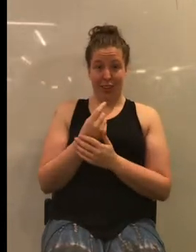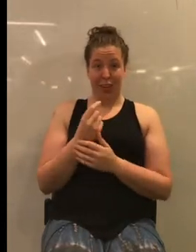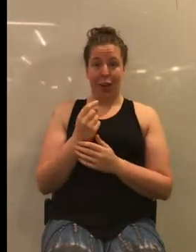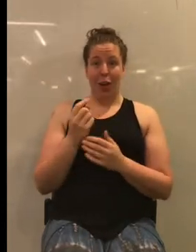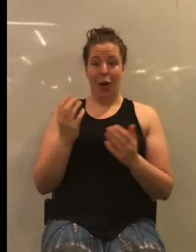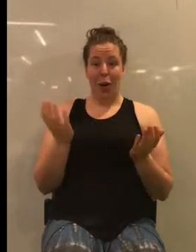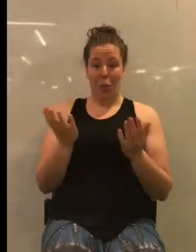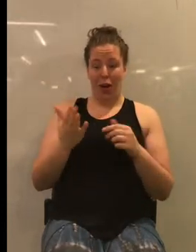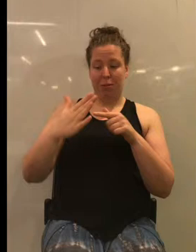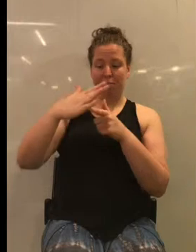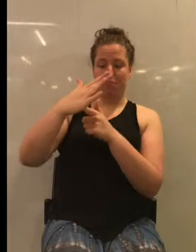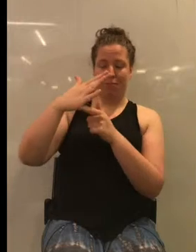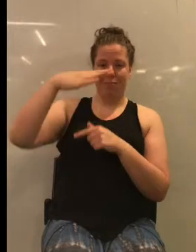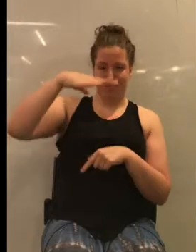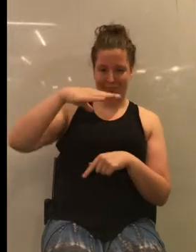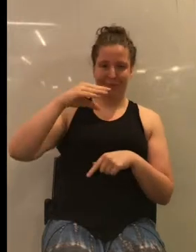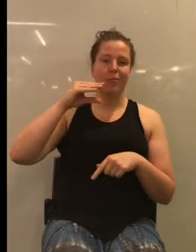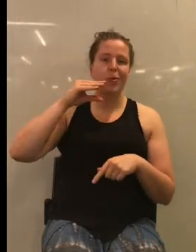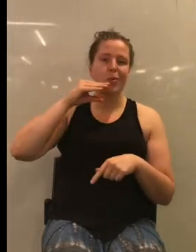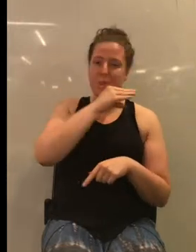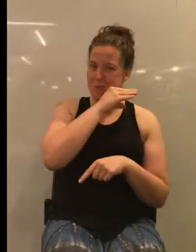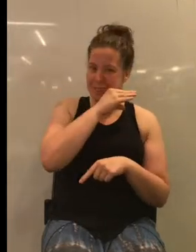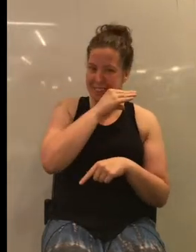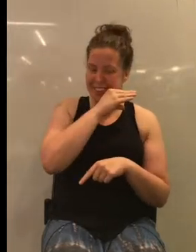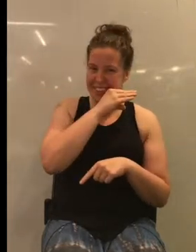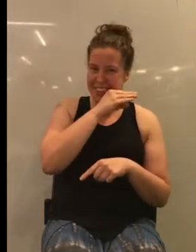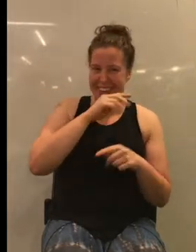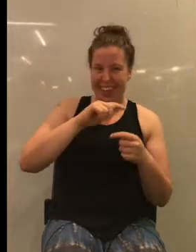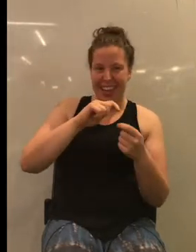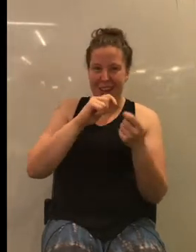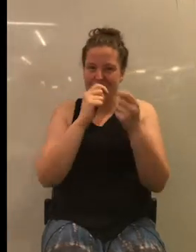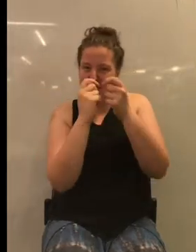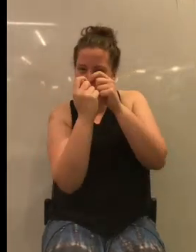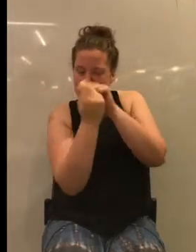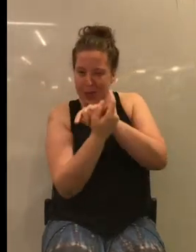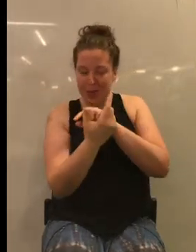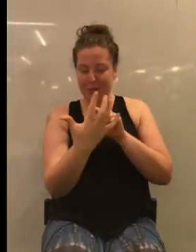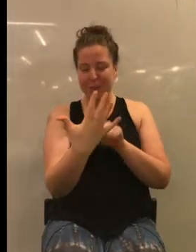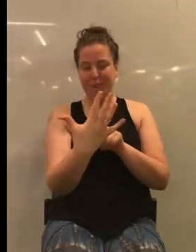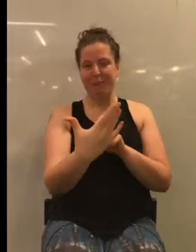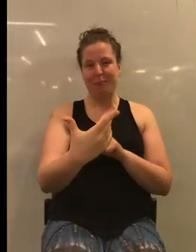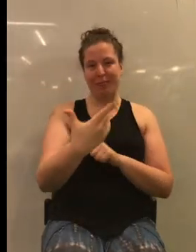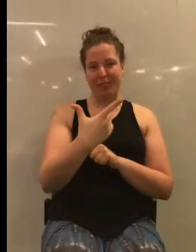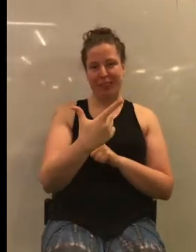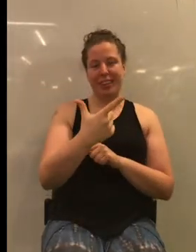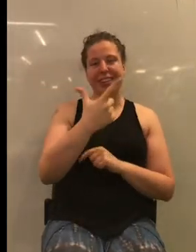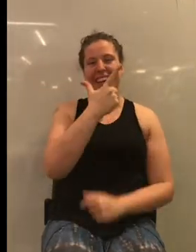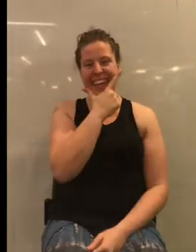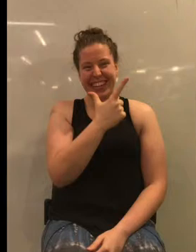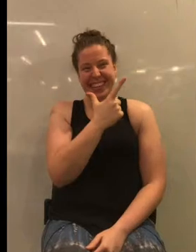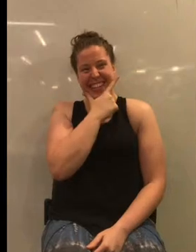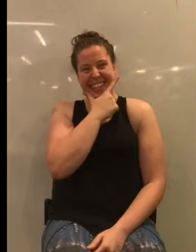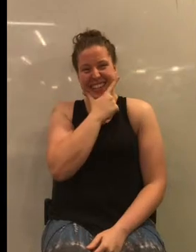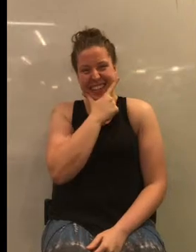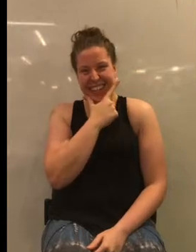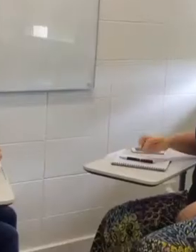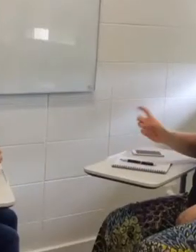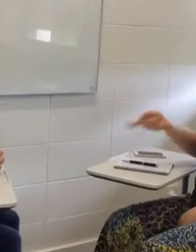that palm down sign of lunch turned into the palm towards sign, lesbian.